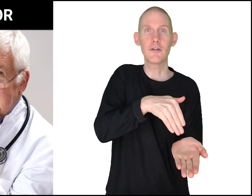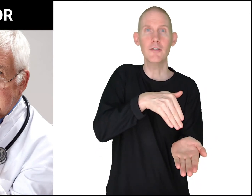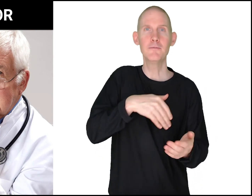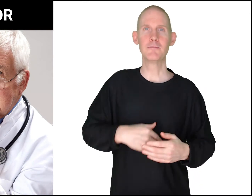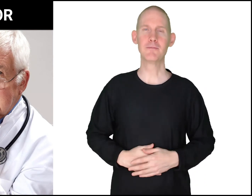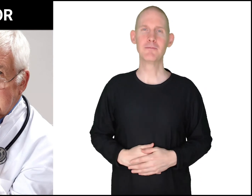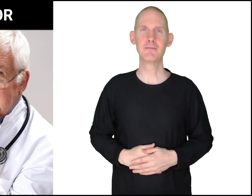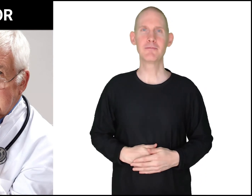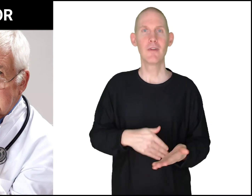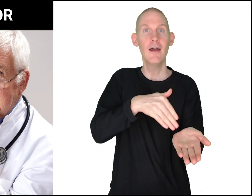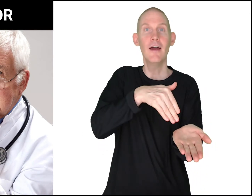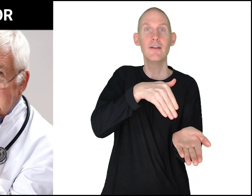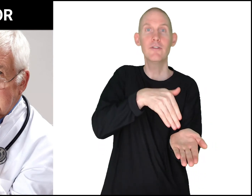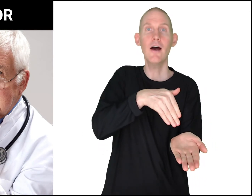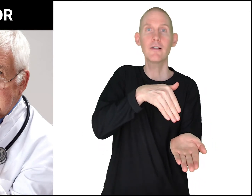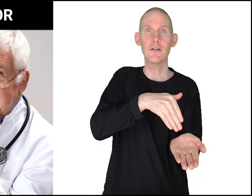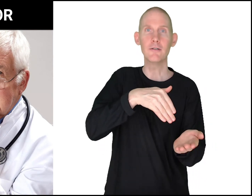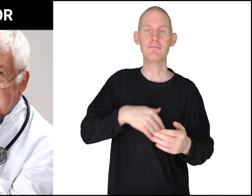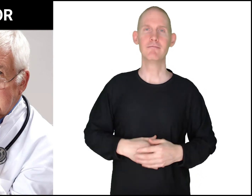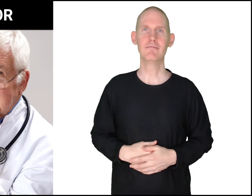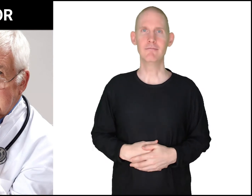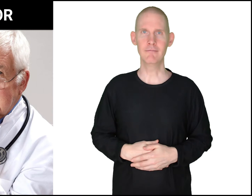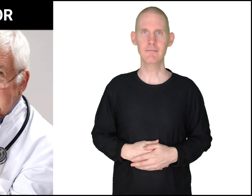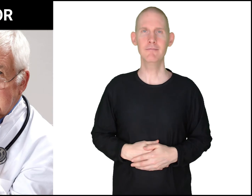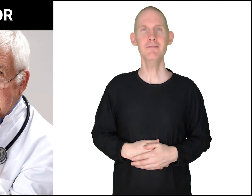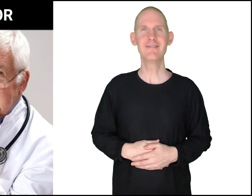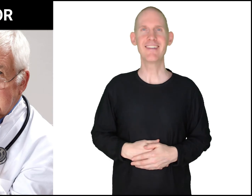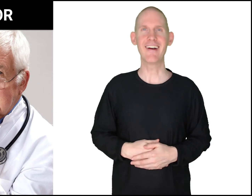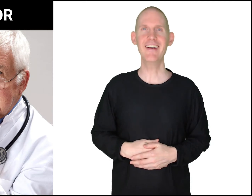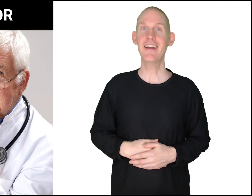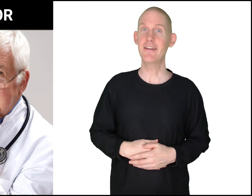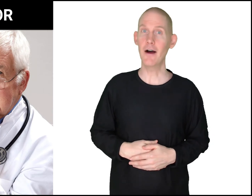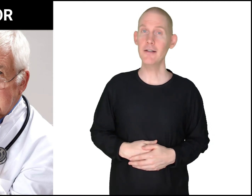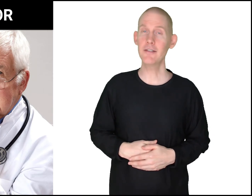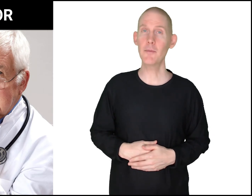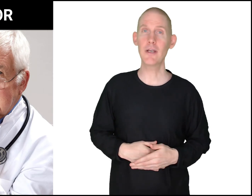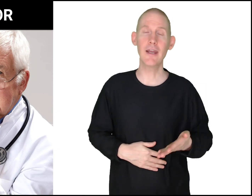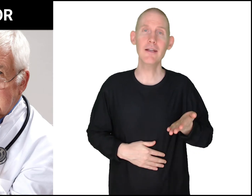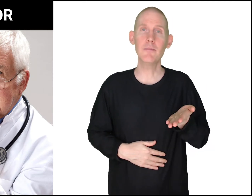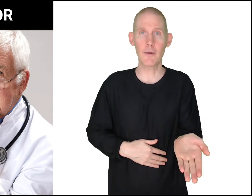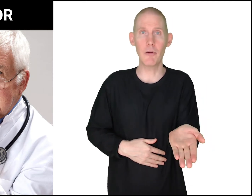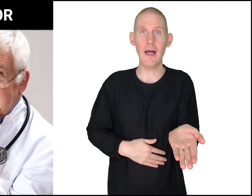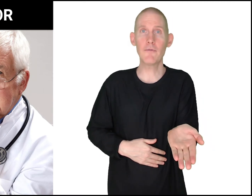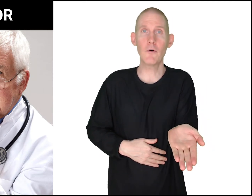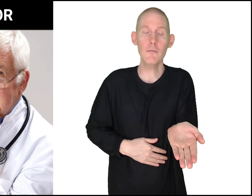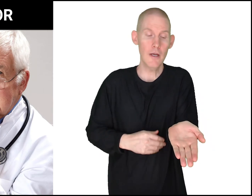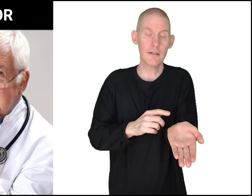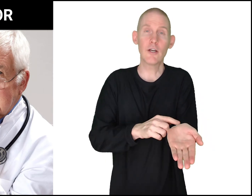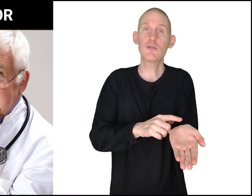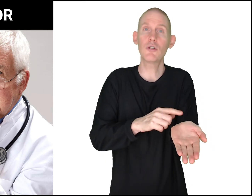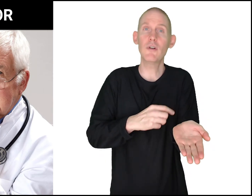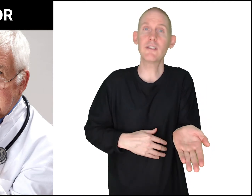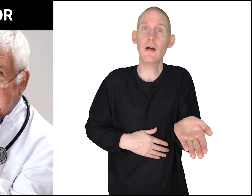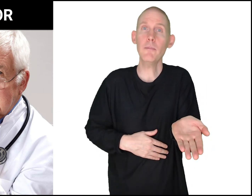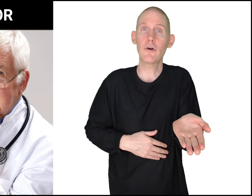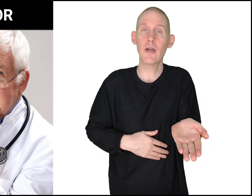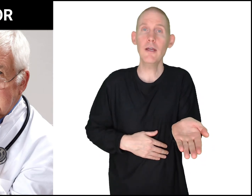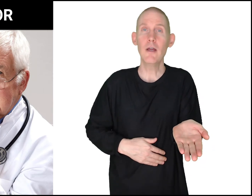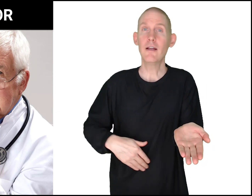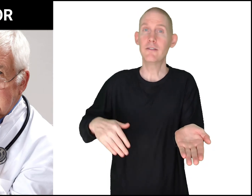Doctor, doctor. All right, non-dominant hand, make a platform, tilt your wrist up, okay?